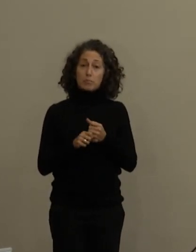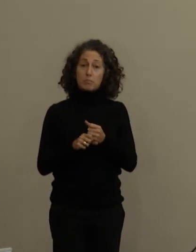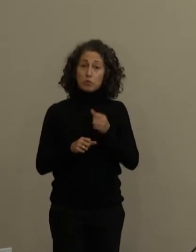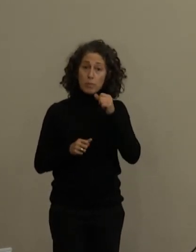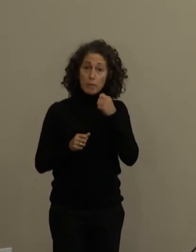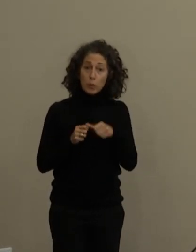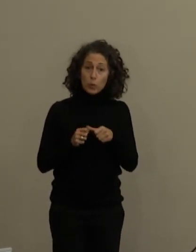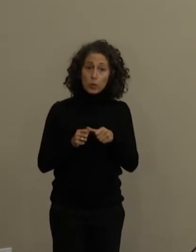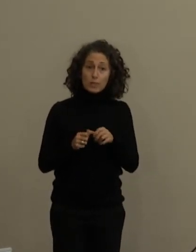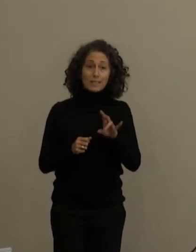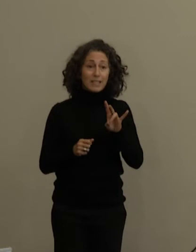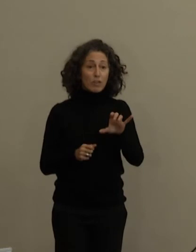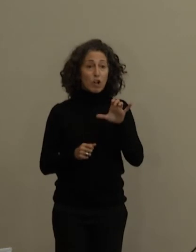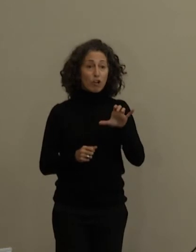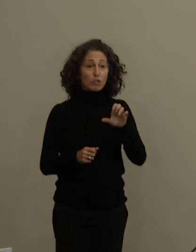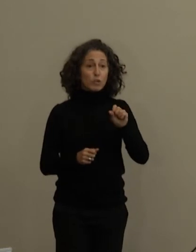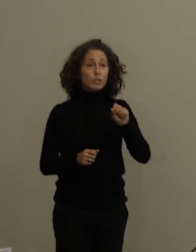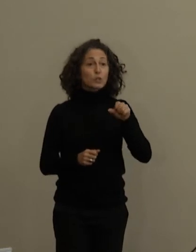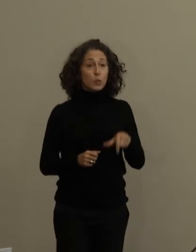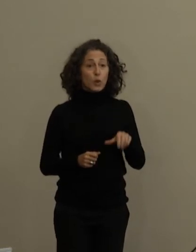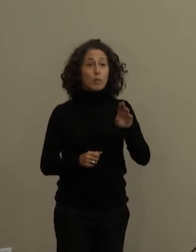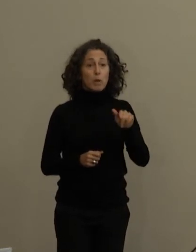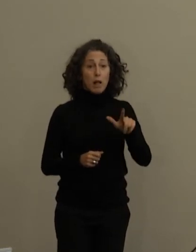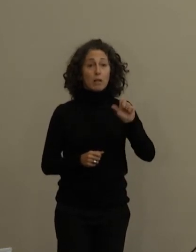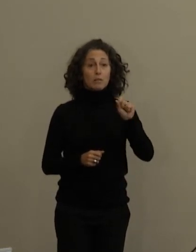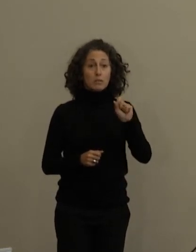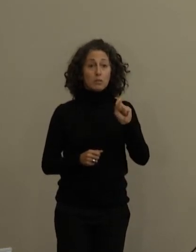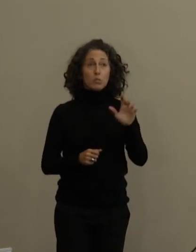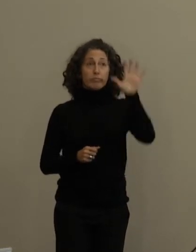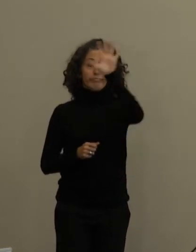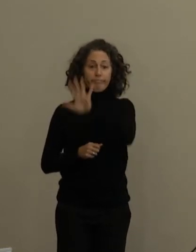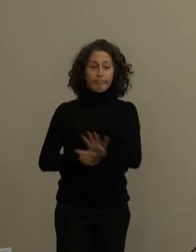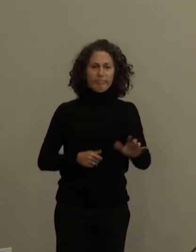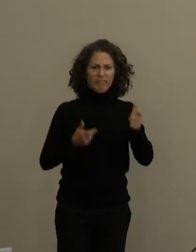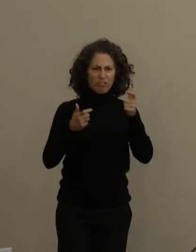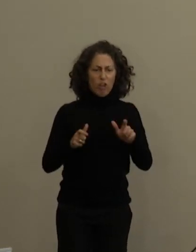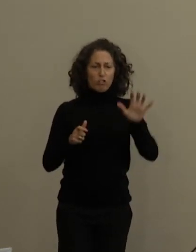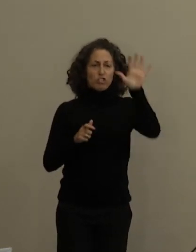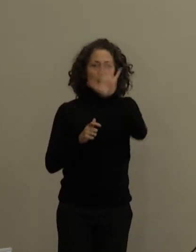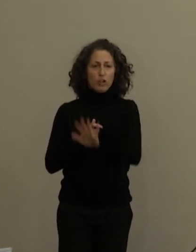square miles to cover, so we really need partner engagement in order to